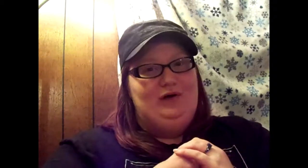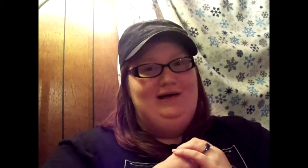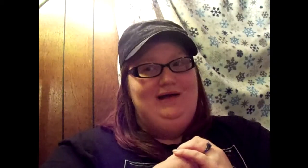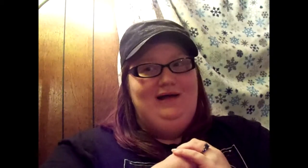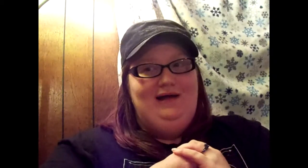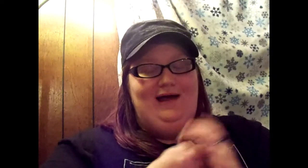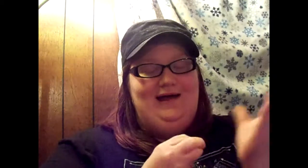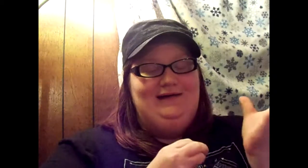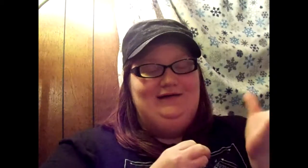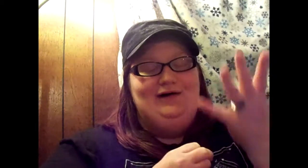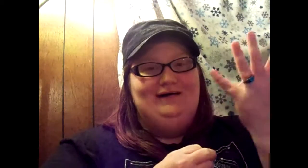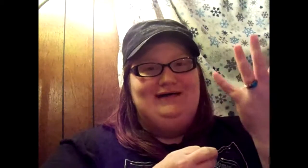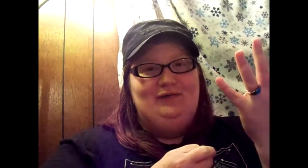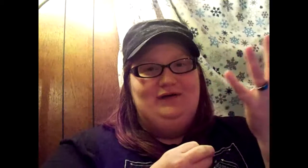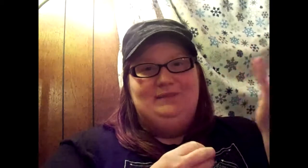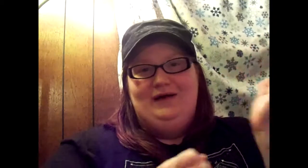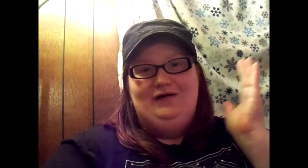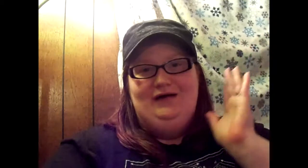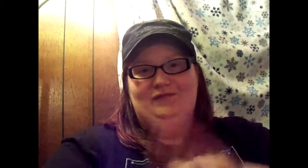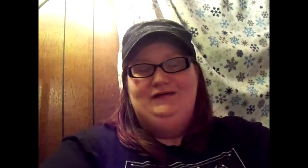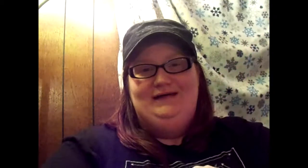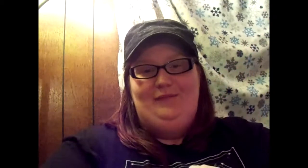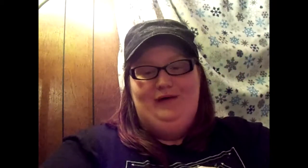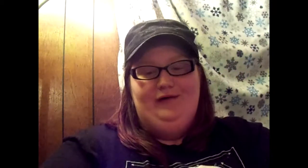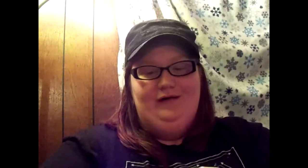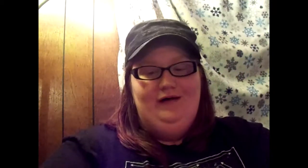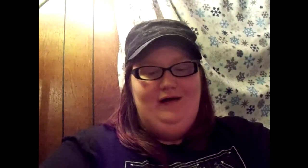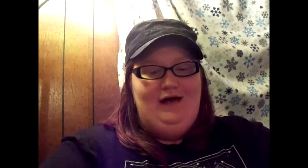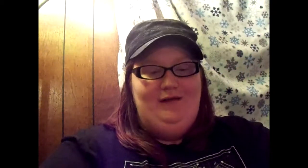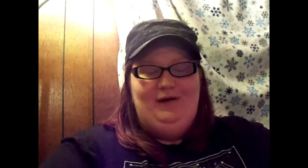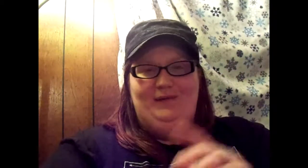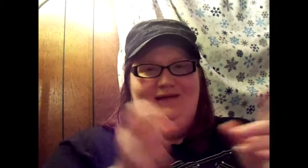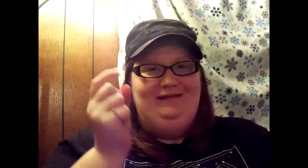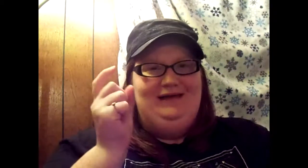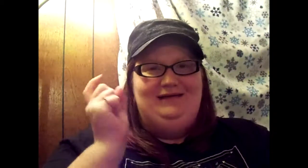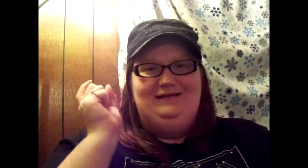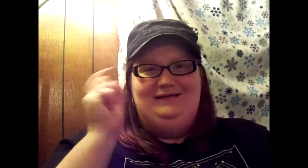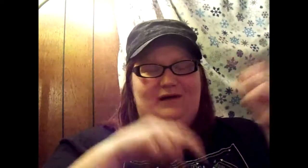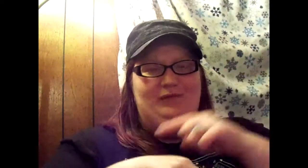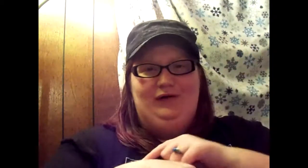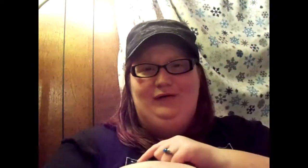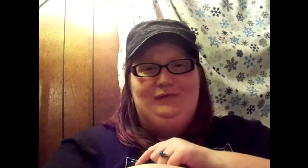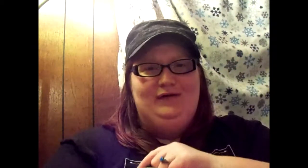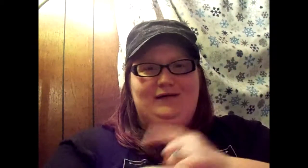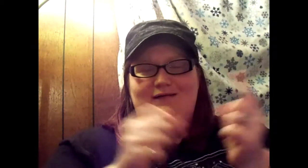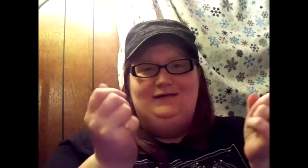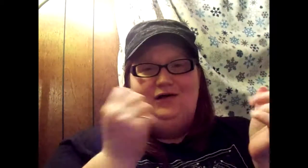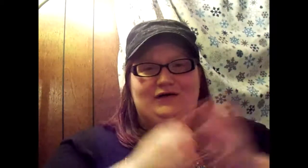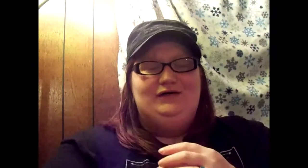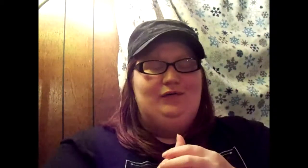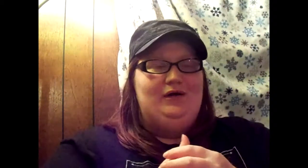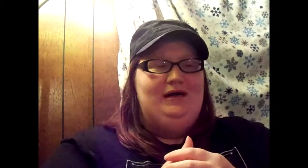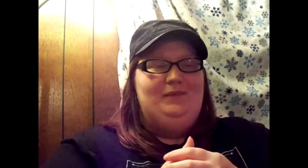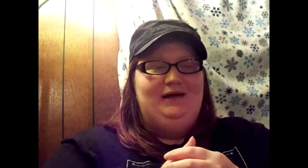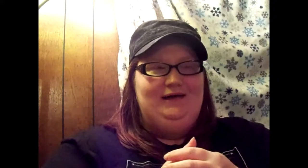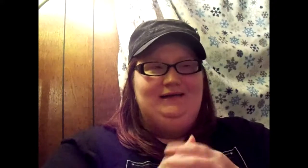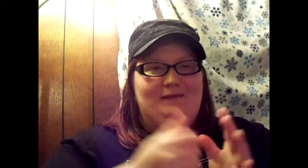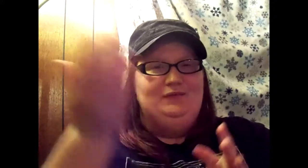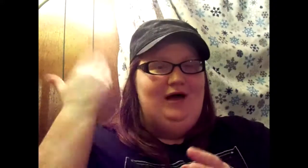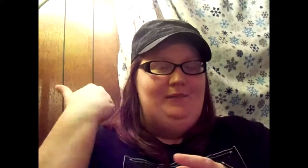dismembered and tossed in the woods by her evil stepmother. I may link down below Zara's story, but it was a while